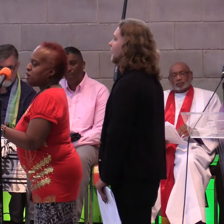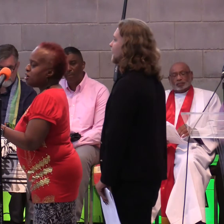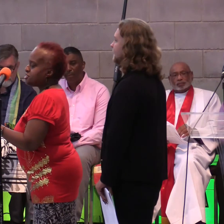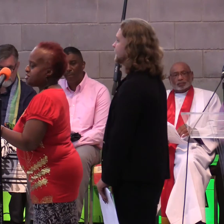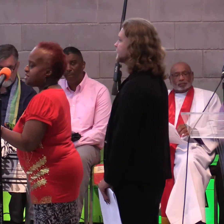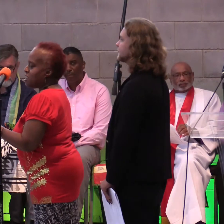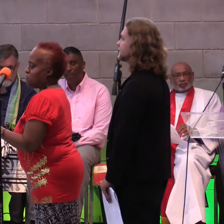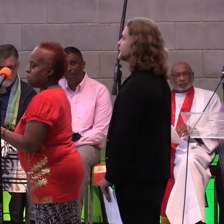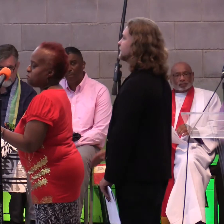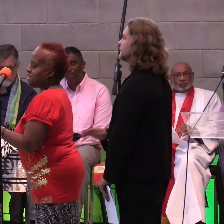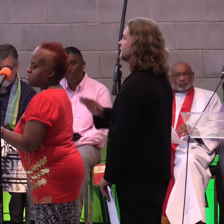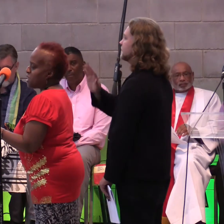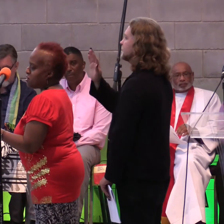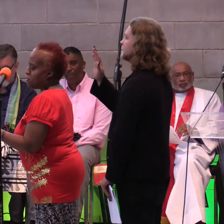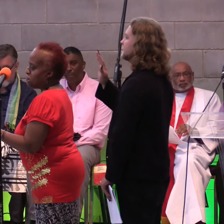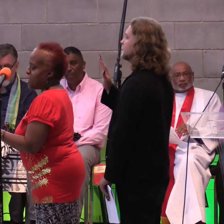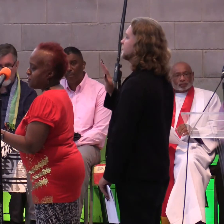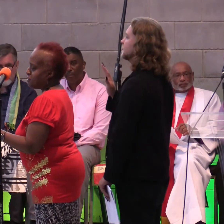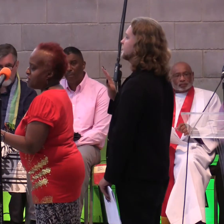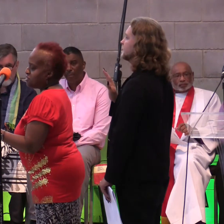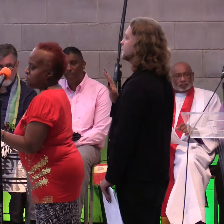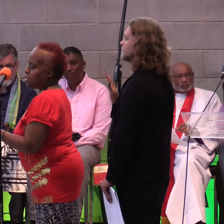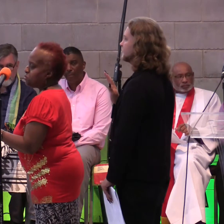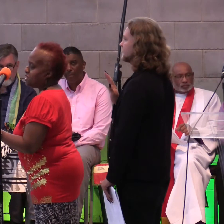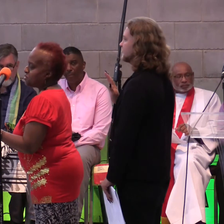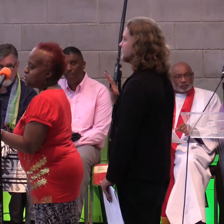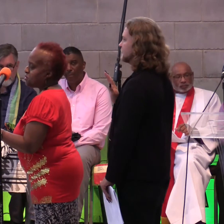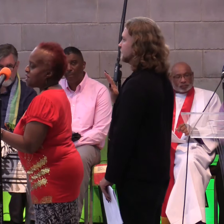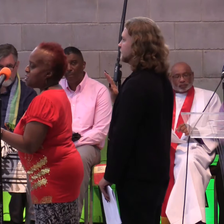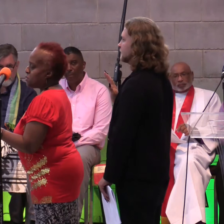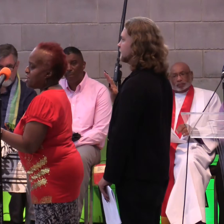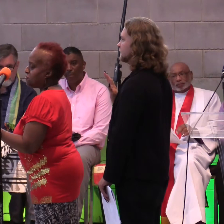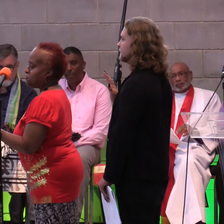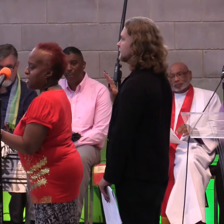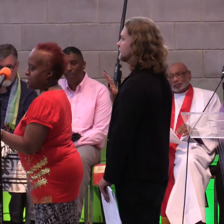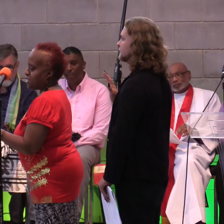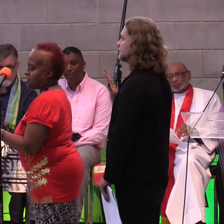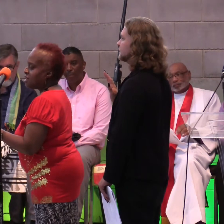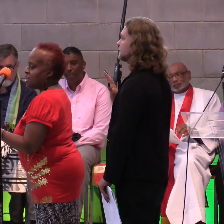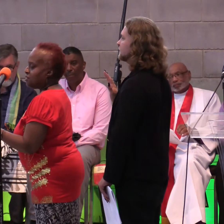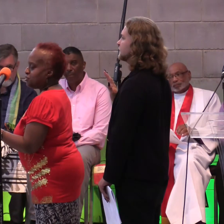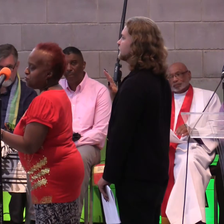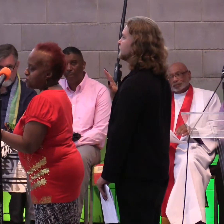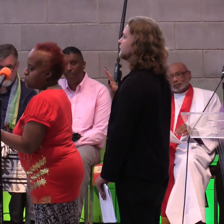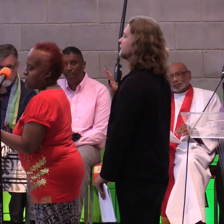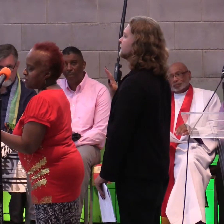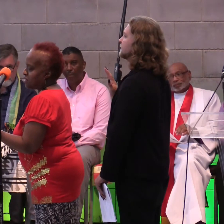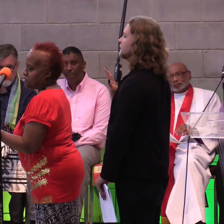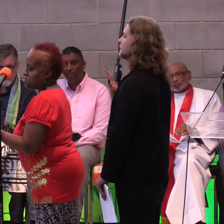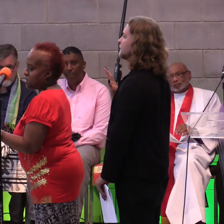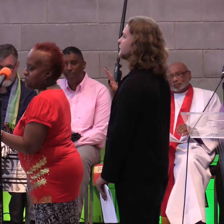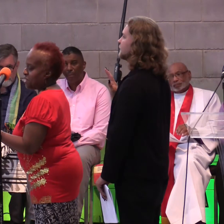We call to the south, place of power of fire, to the unpredictable cloud path of lightning, the youthful